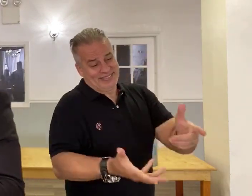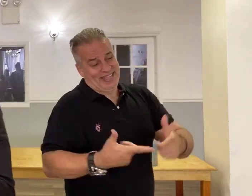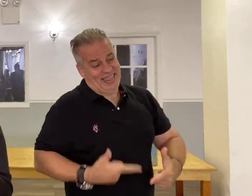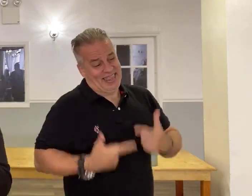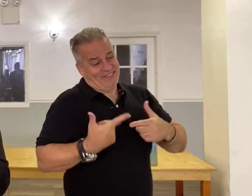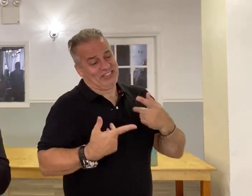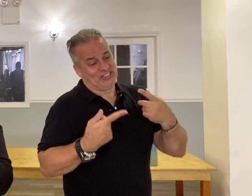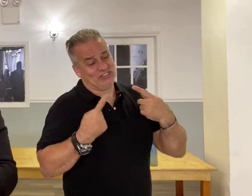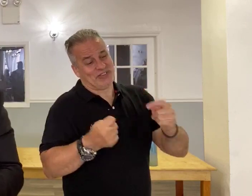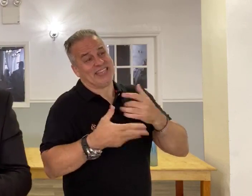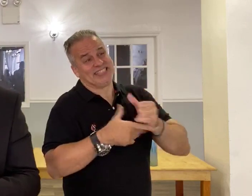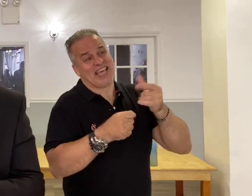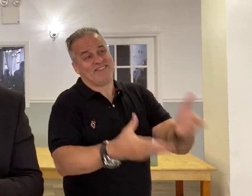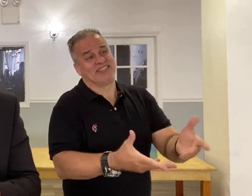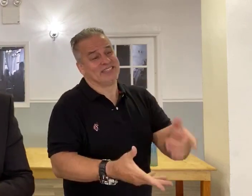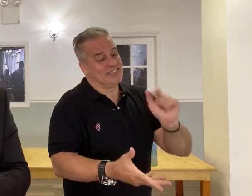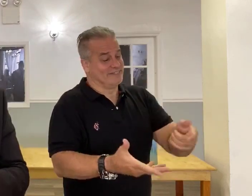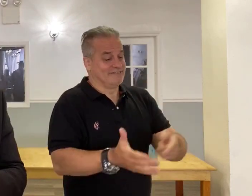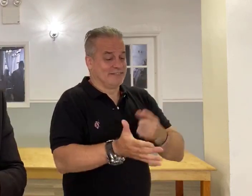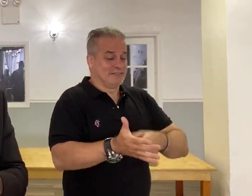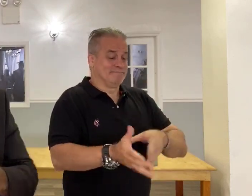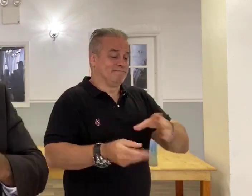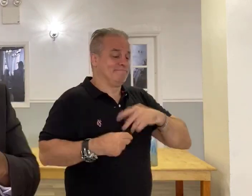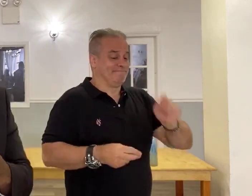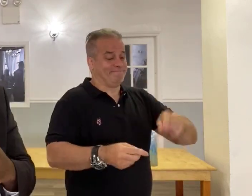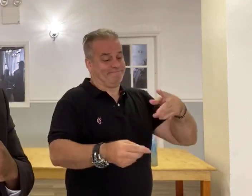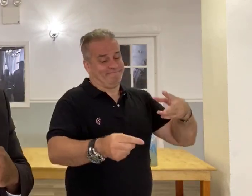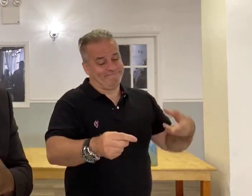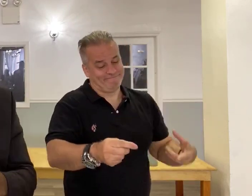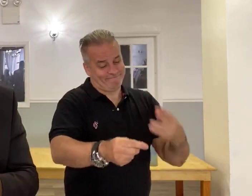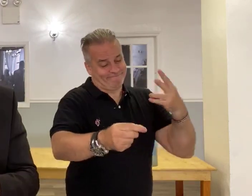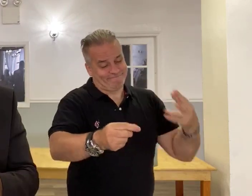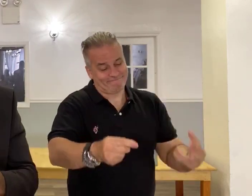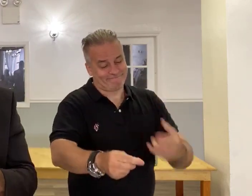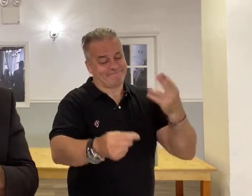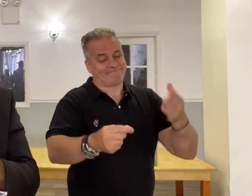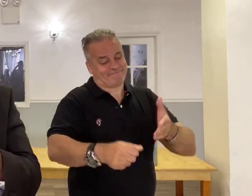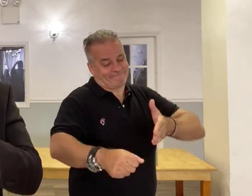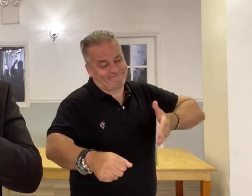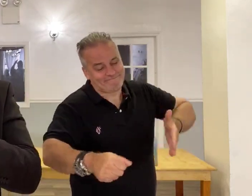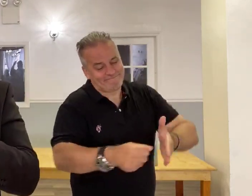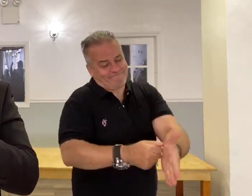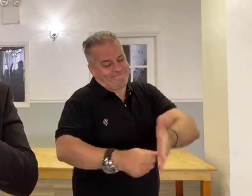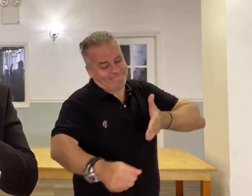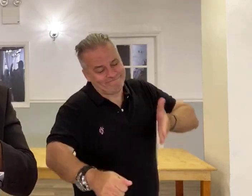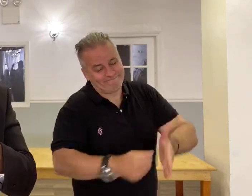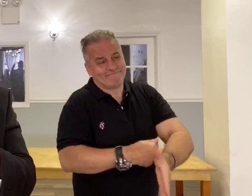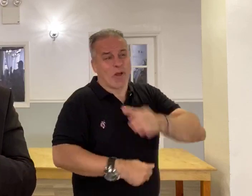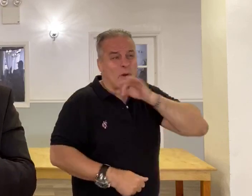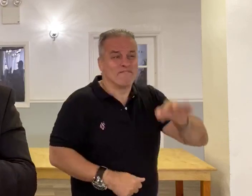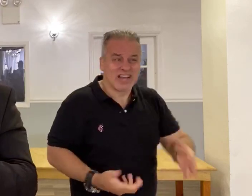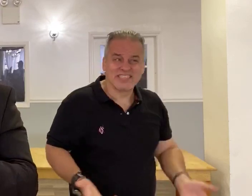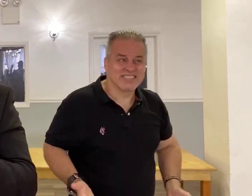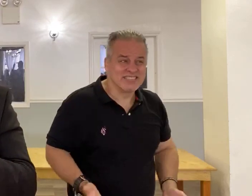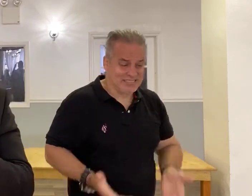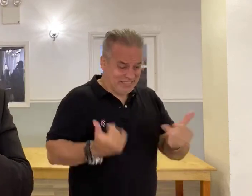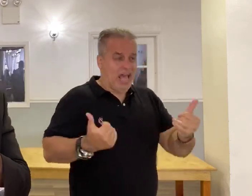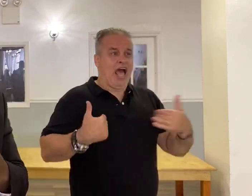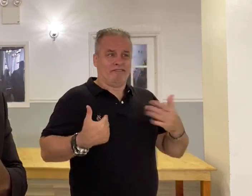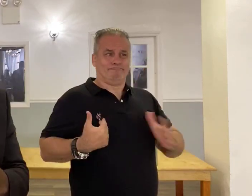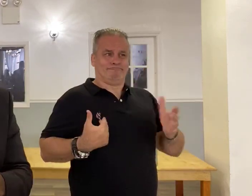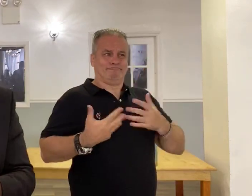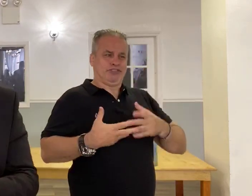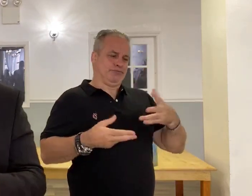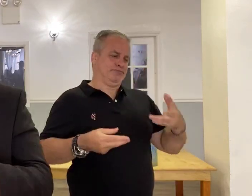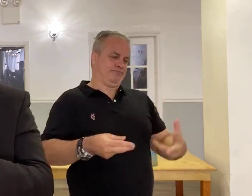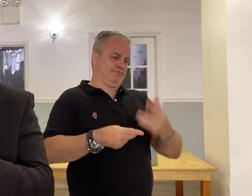see people. I have a pastor friend, Pastor Phil Rizzo, a great man of God. He pastors City Baptist Church in